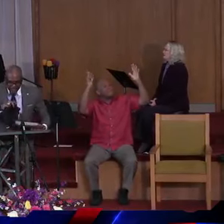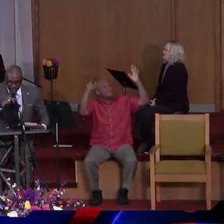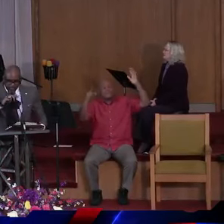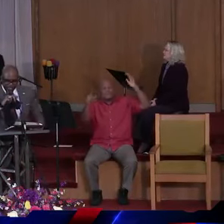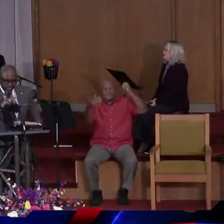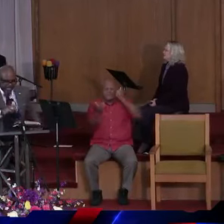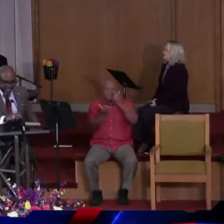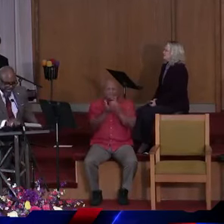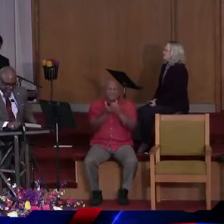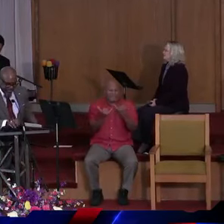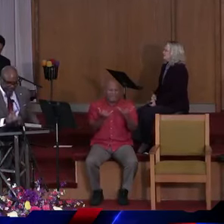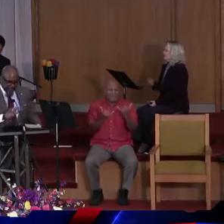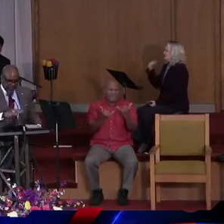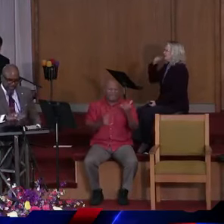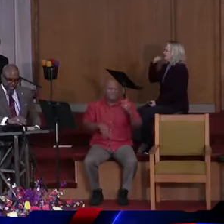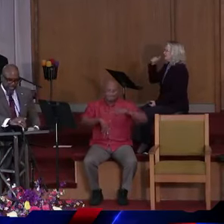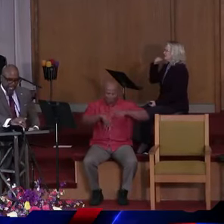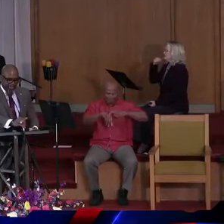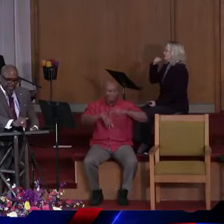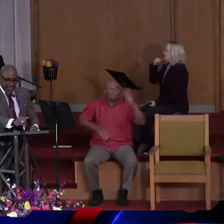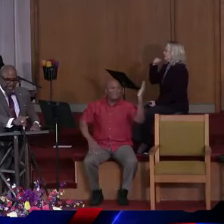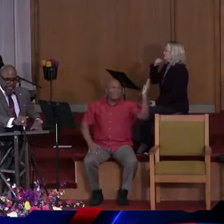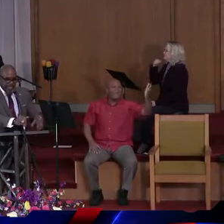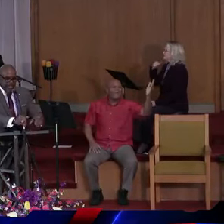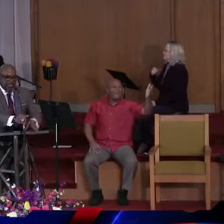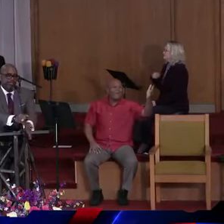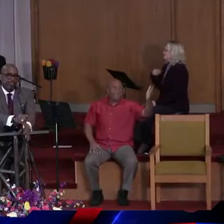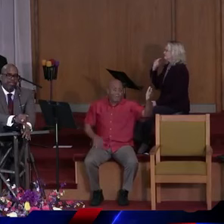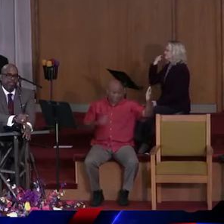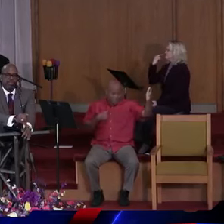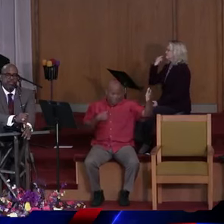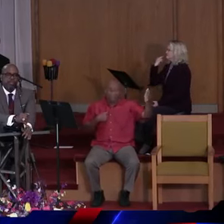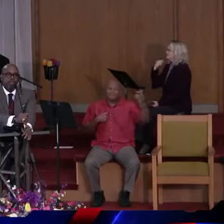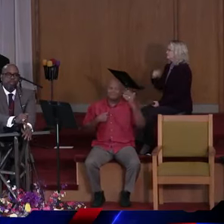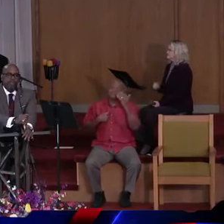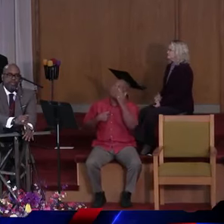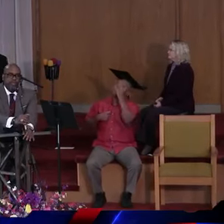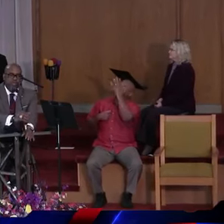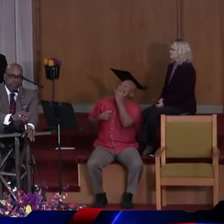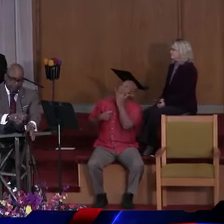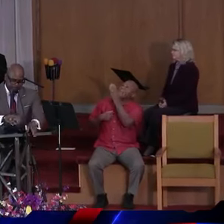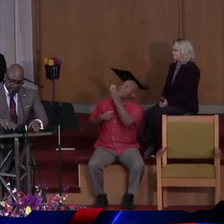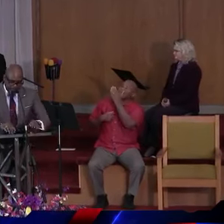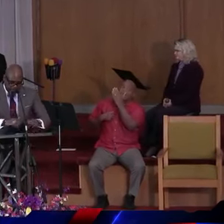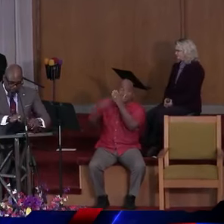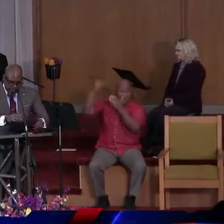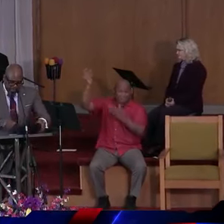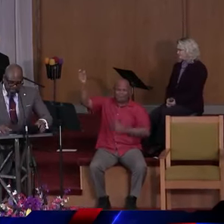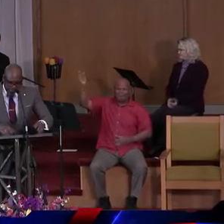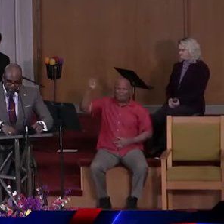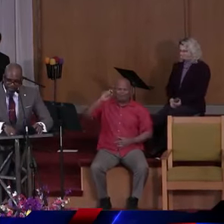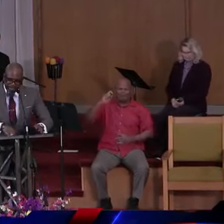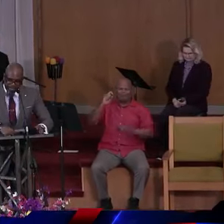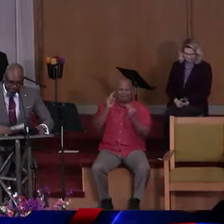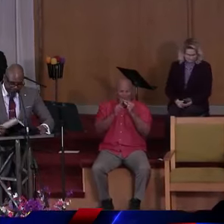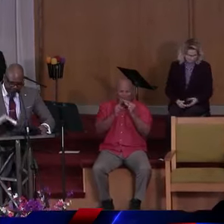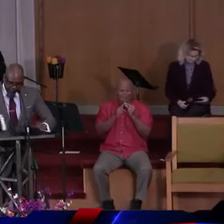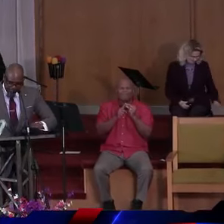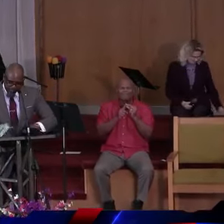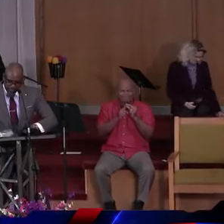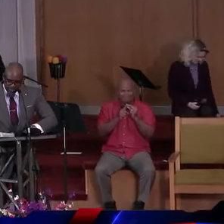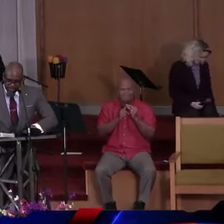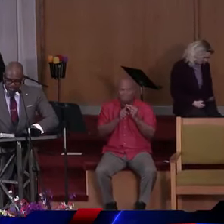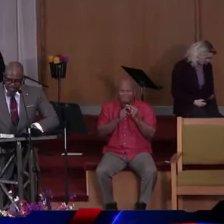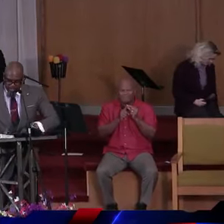Amen. It's preaching time, and I thank God that there is a word from the Lord. I pray that